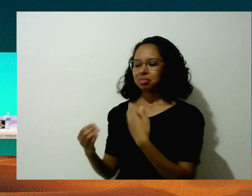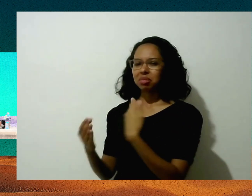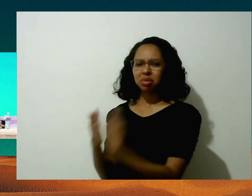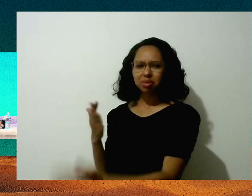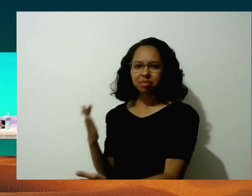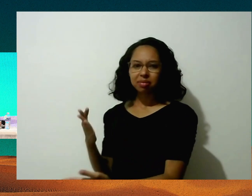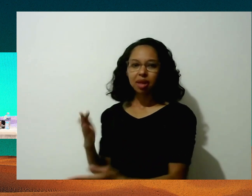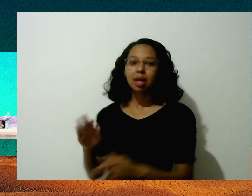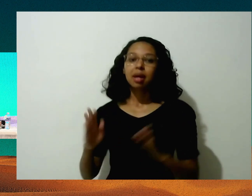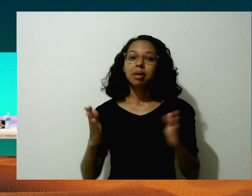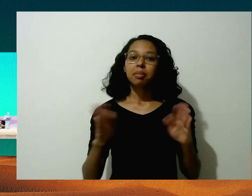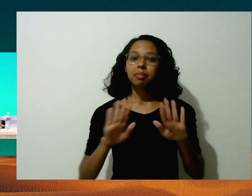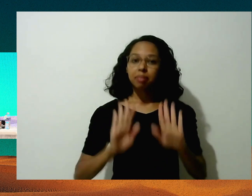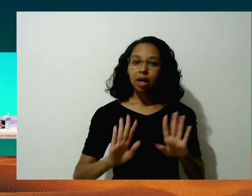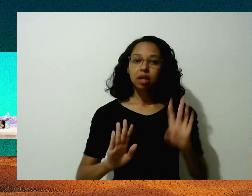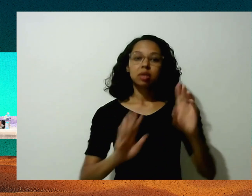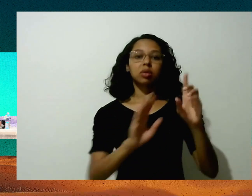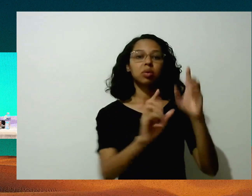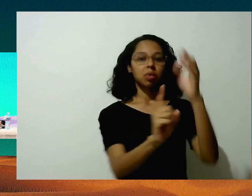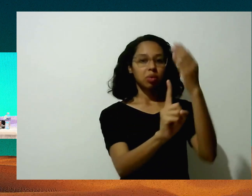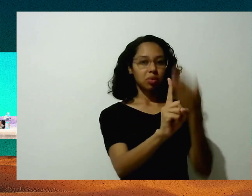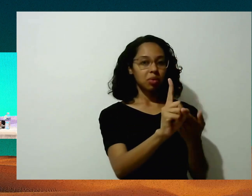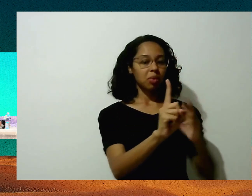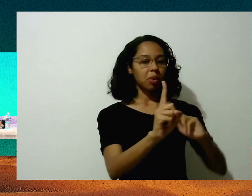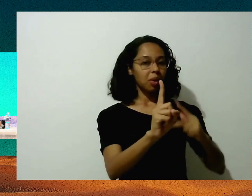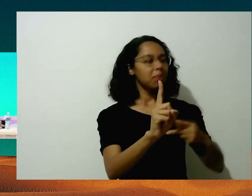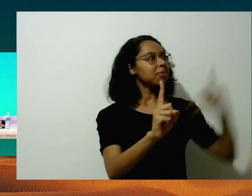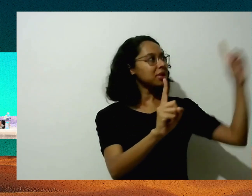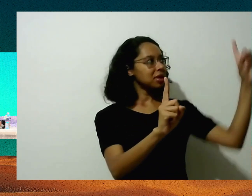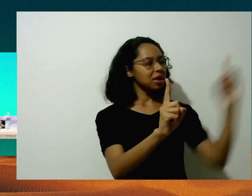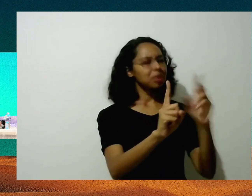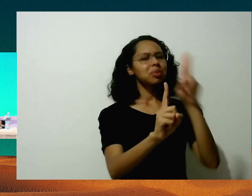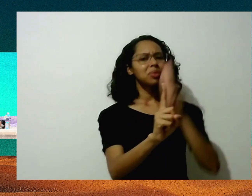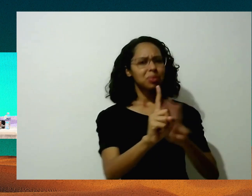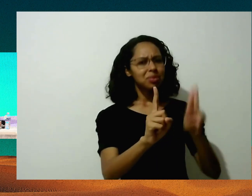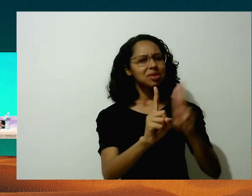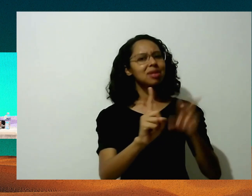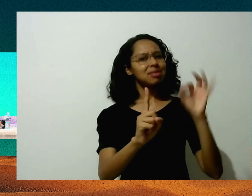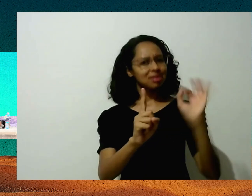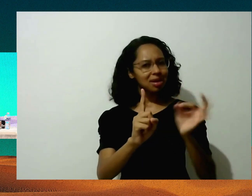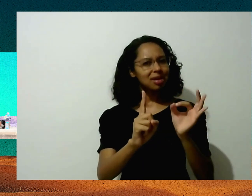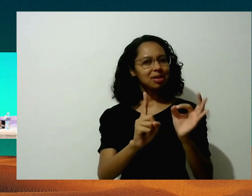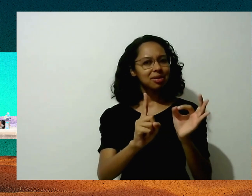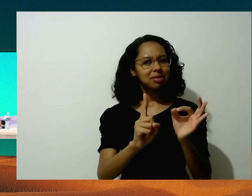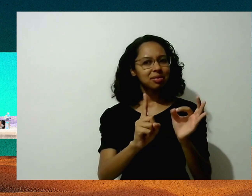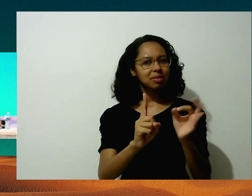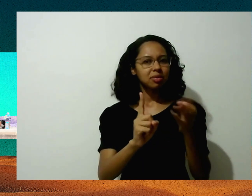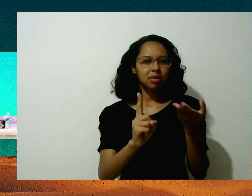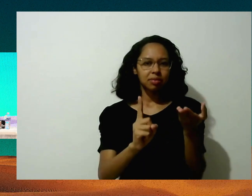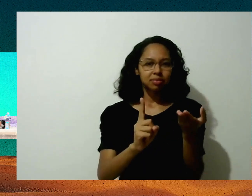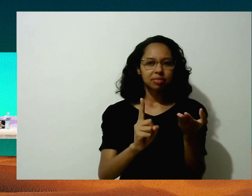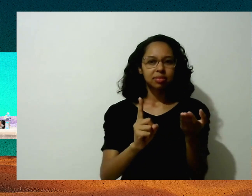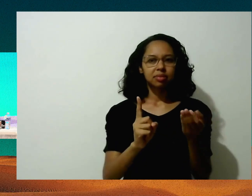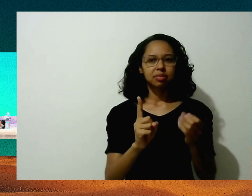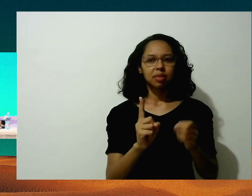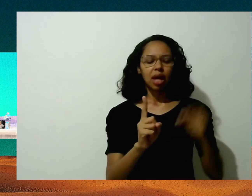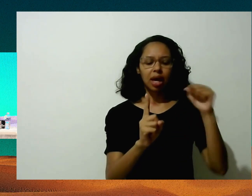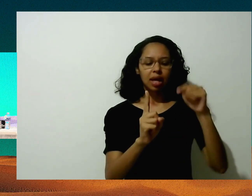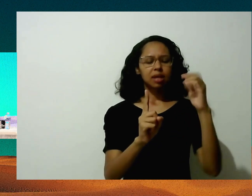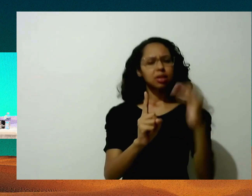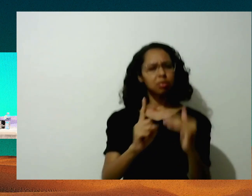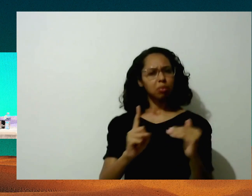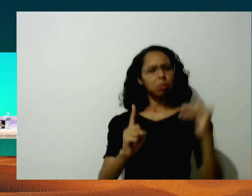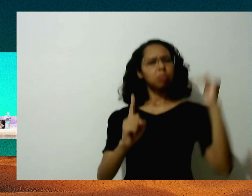homem. it must work with man. Então ele precisaria criar um homem com maior capacidade ainda. So he needed